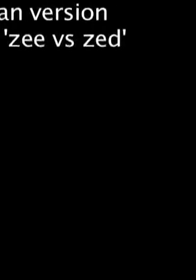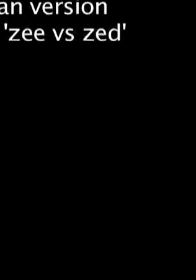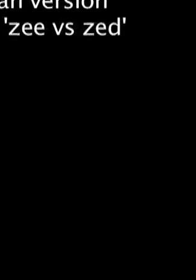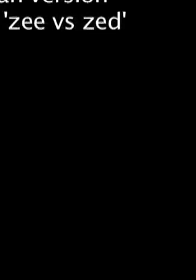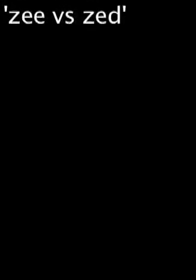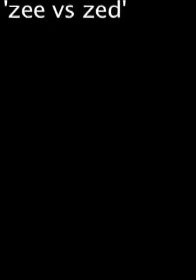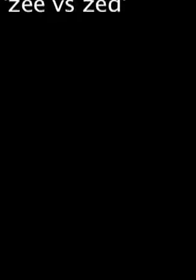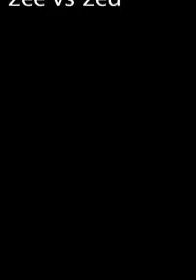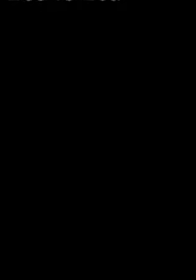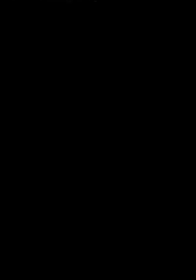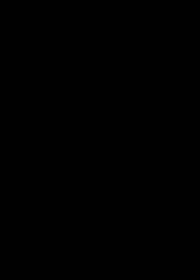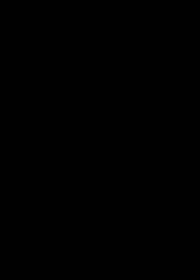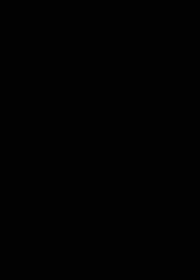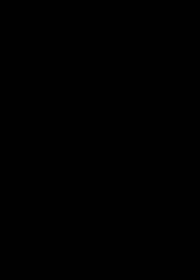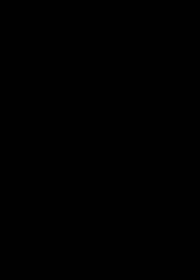All new ones, , like a